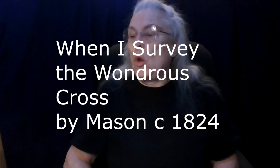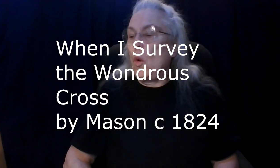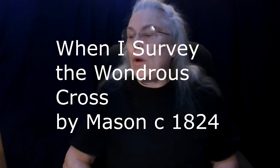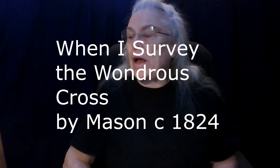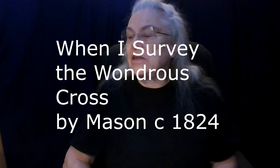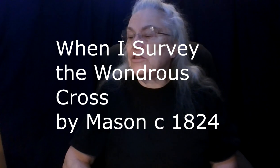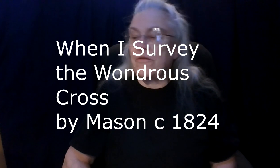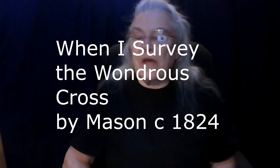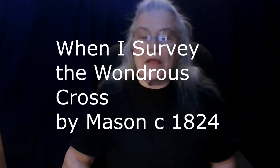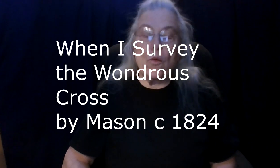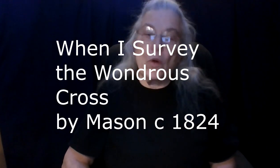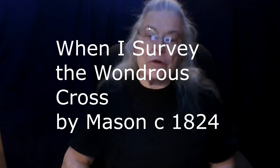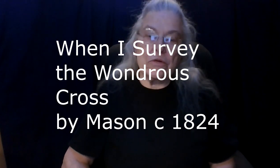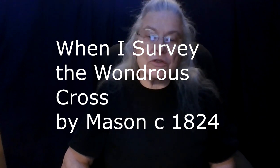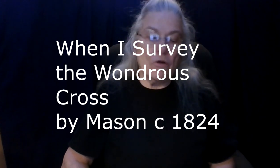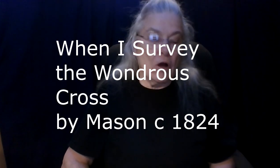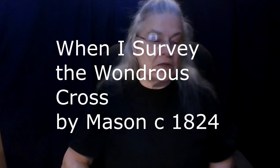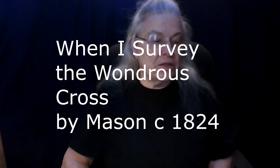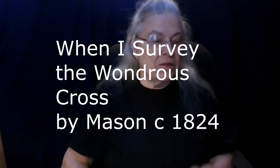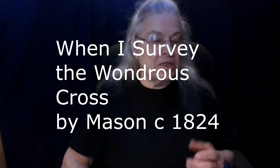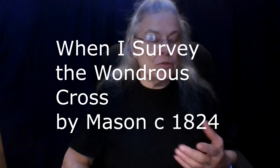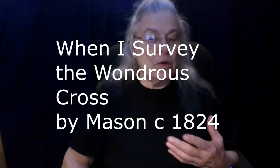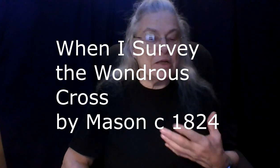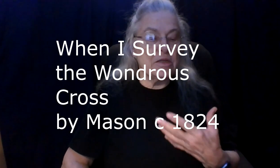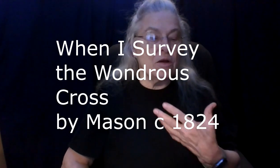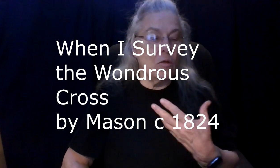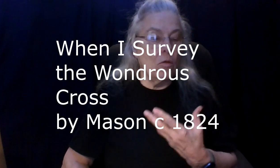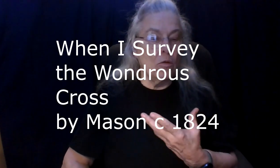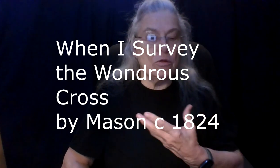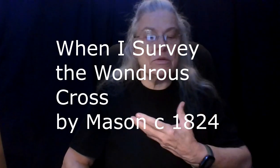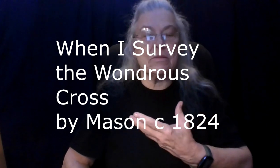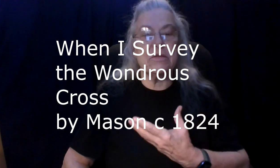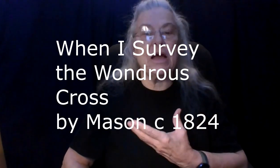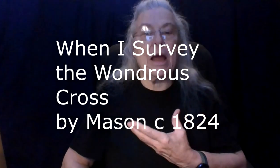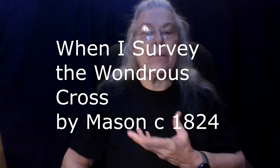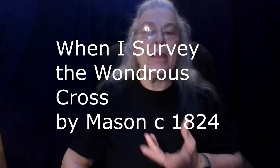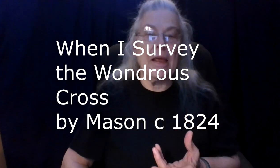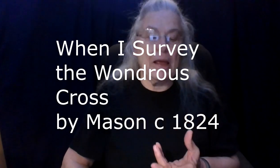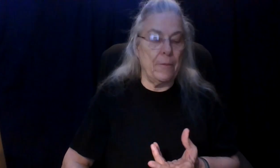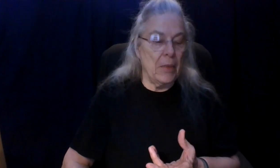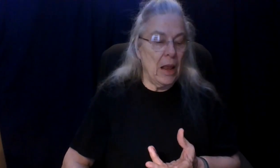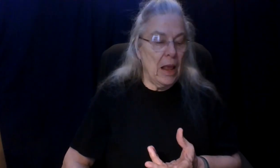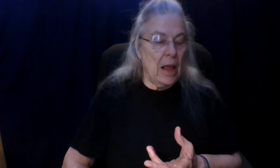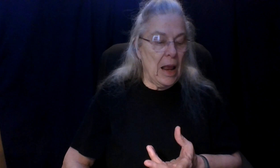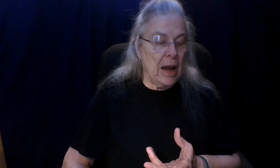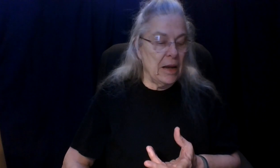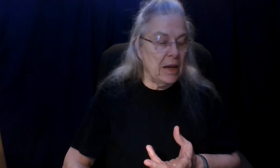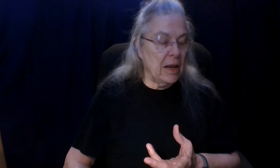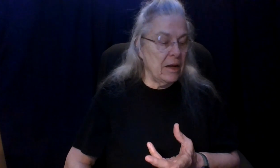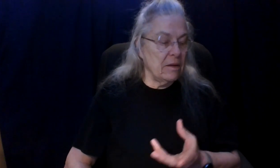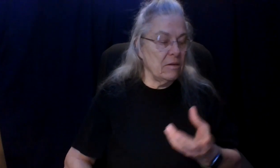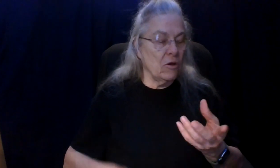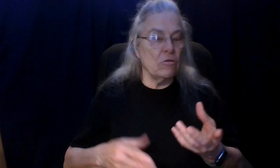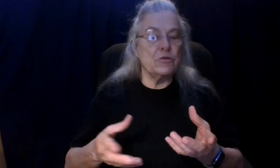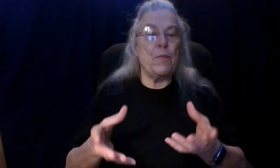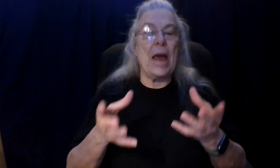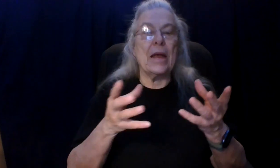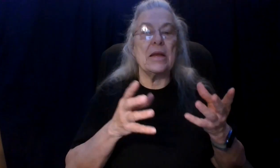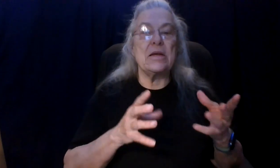When I survey the wondrous cross, this one is an old type hymn, and it goes back into some